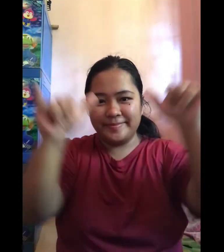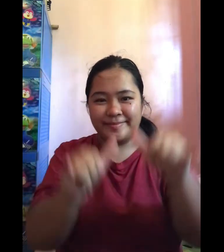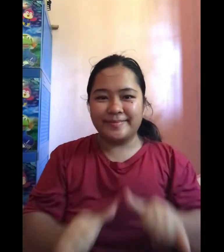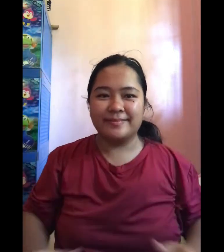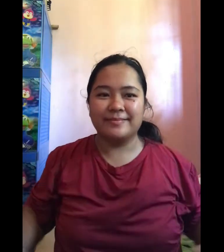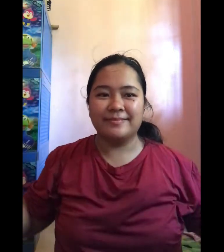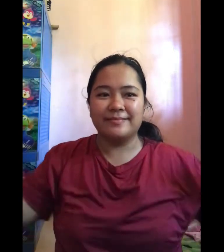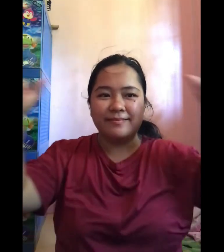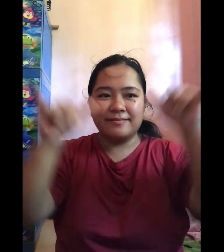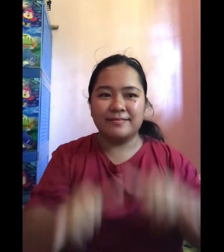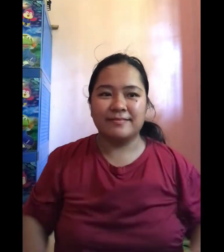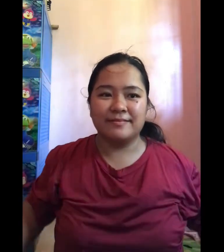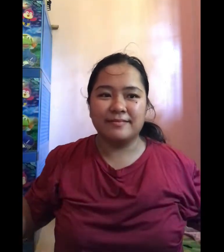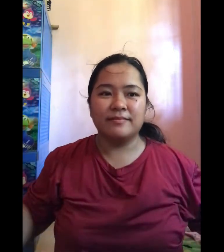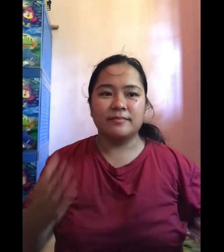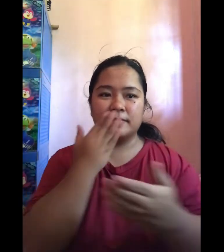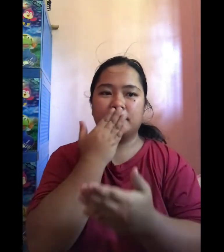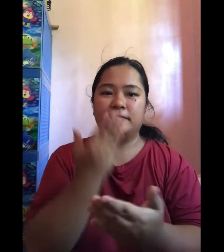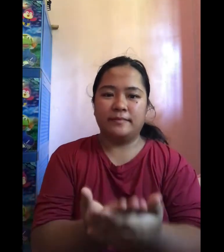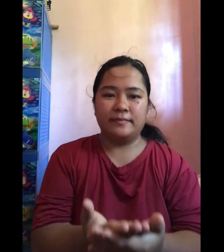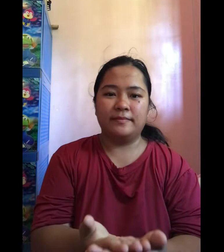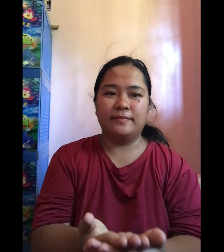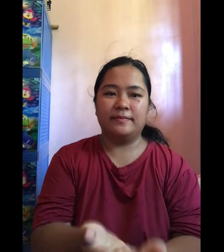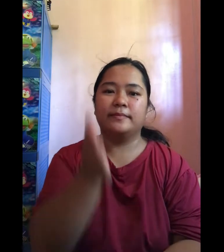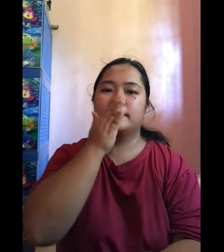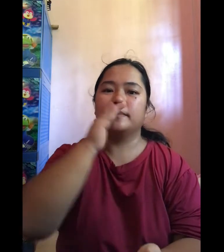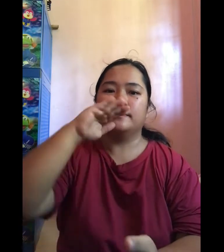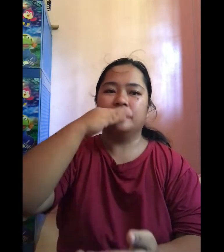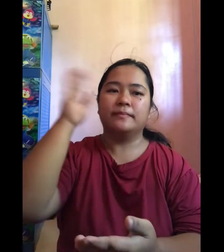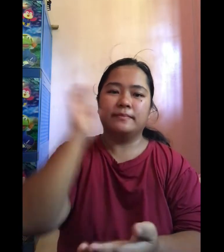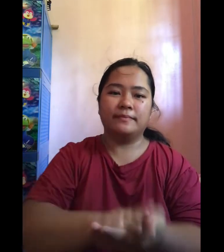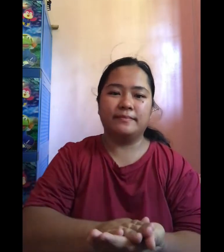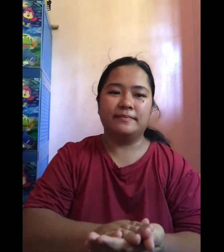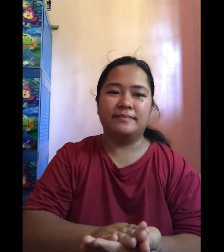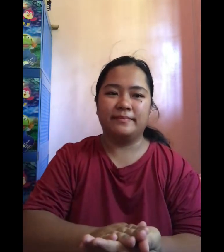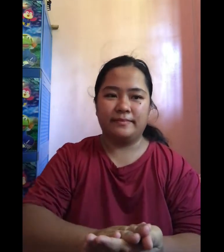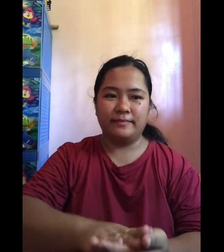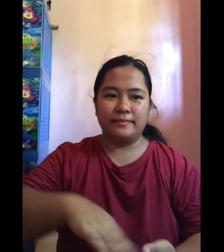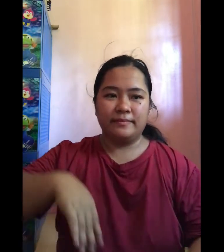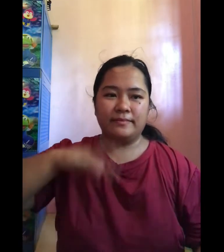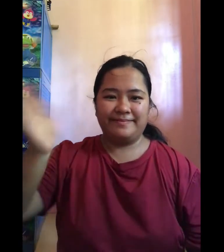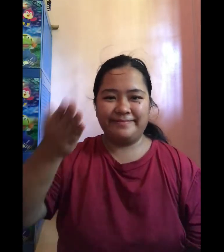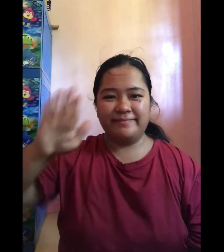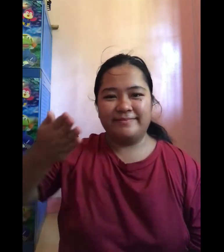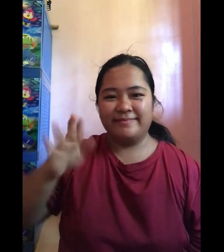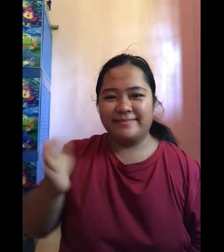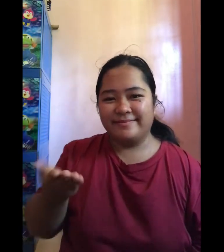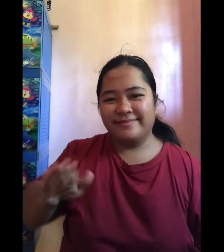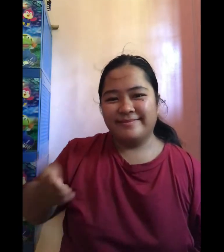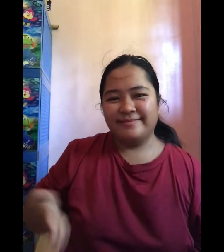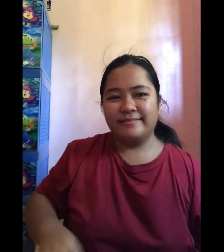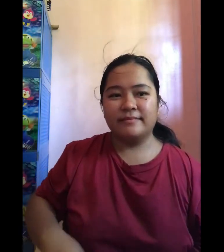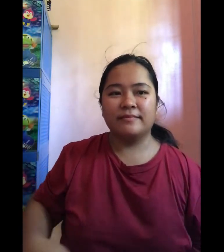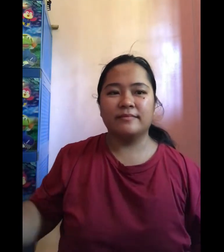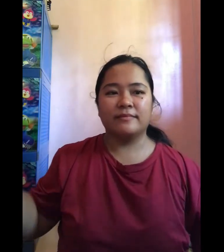So let's review. You have good, you have bad, you have so-so, you have